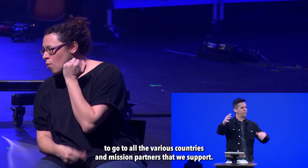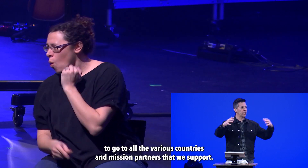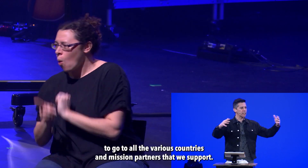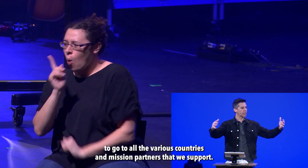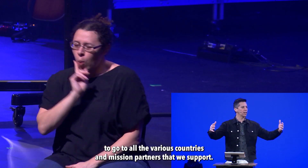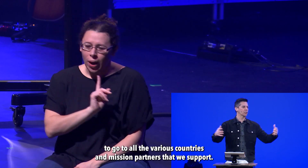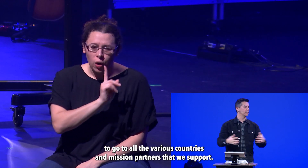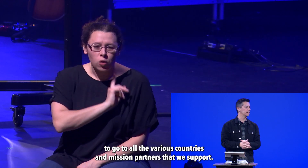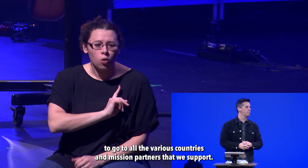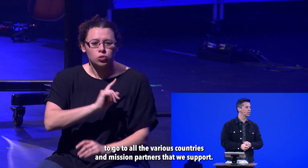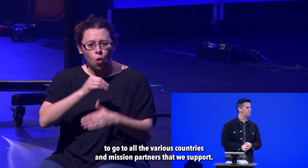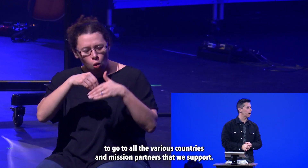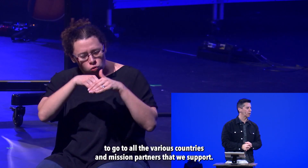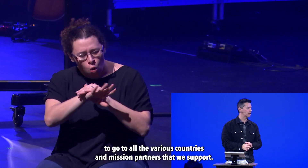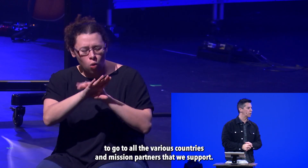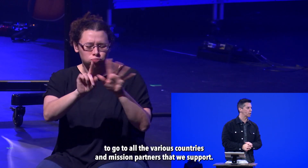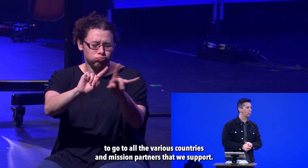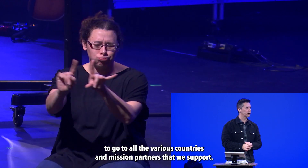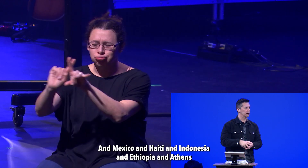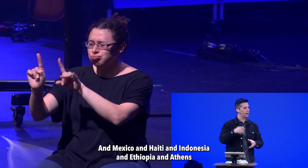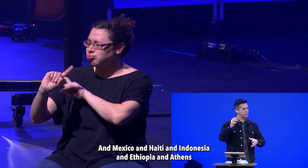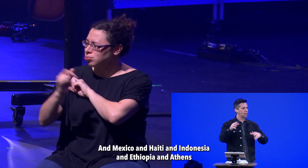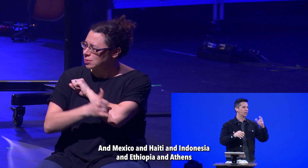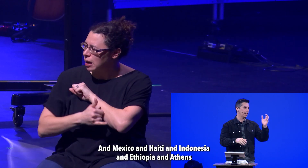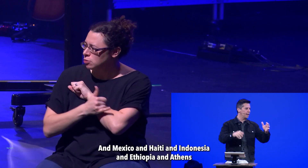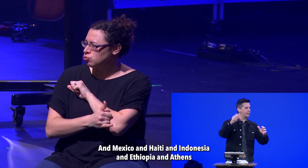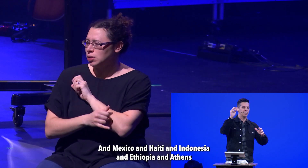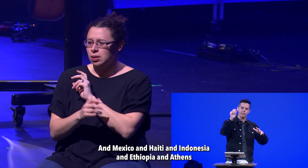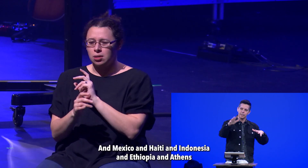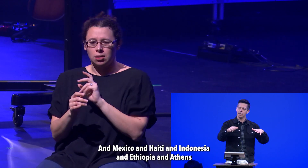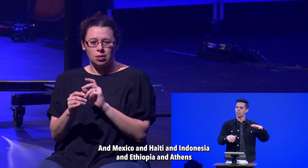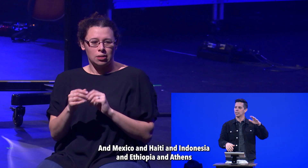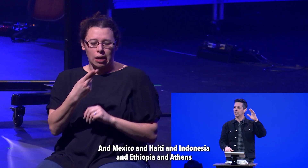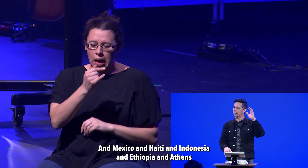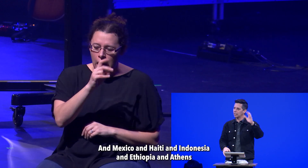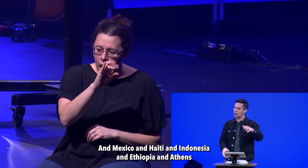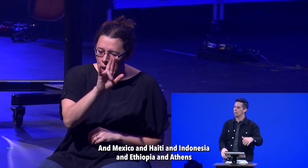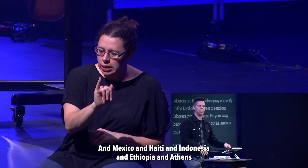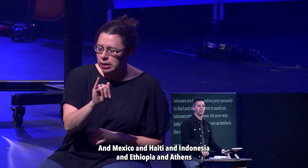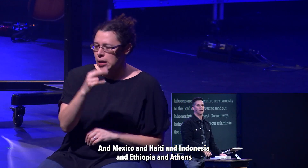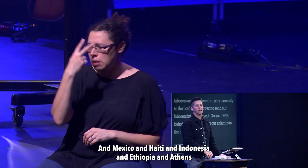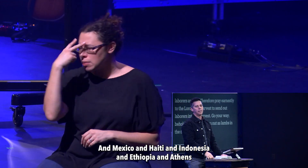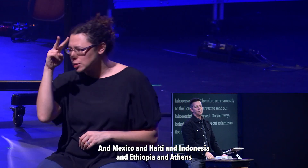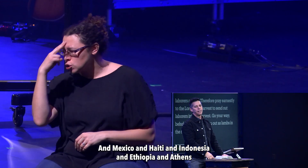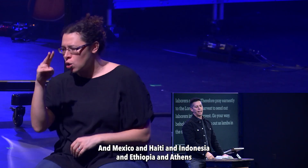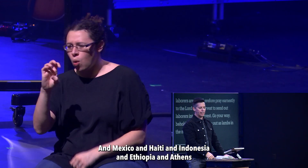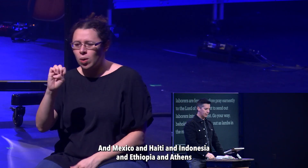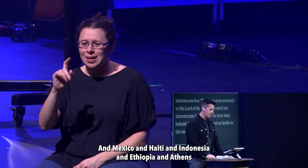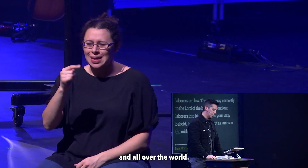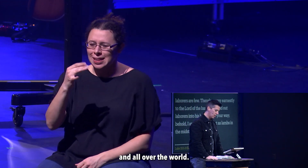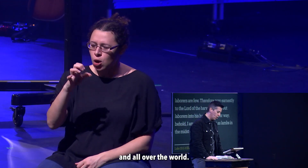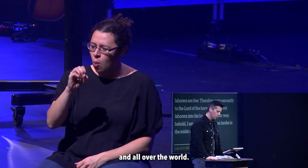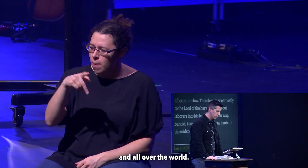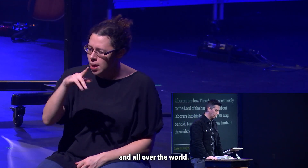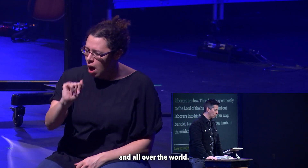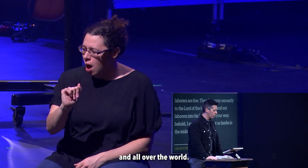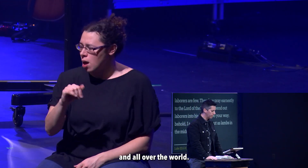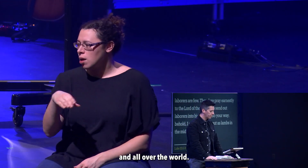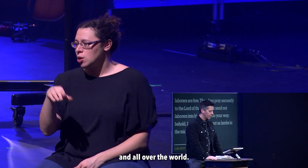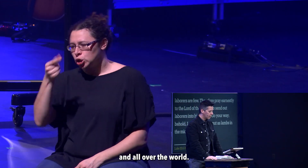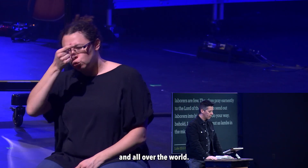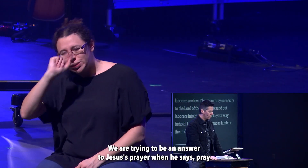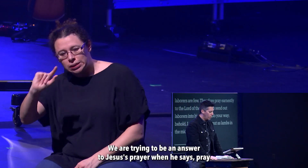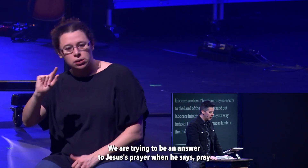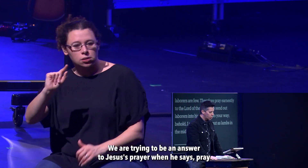all the various countries and mission partners that we support in Mexico and Haiti and Indonesia and Ethiopia and Athens and all over the